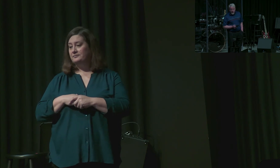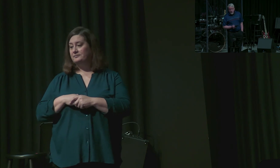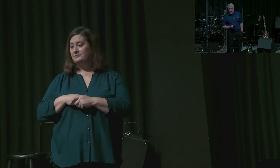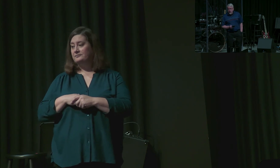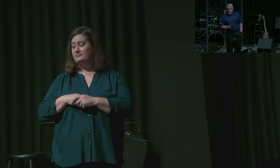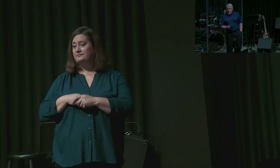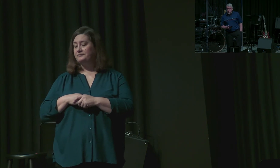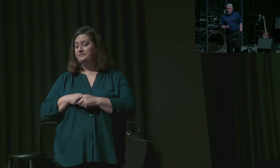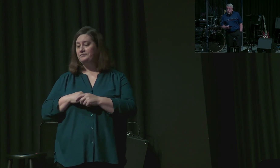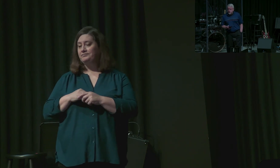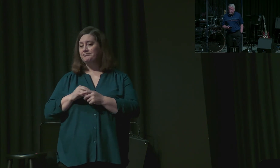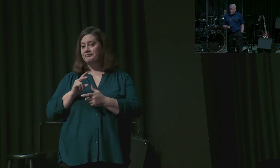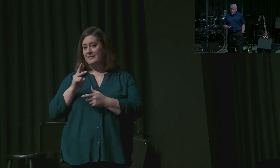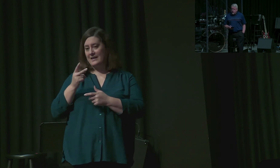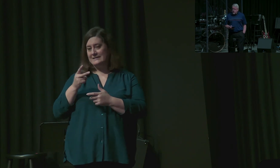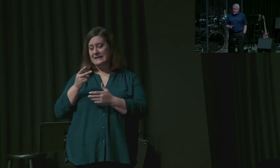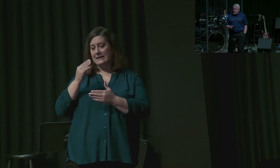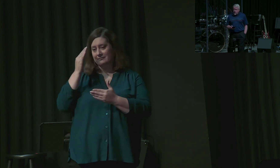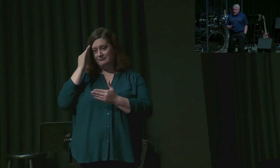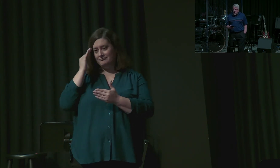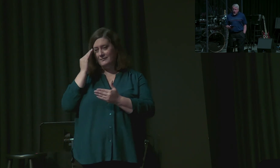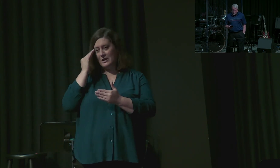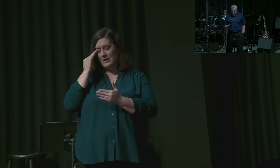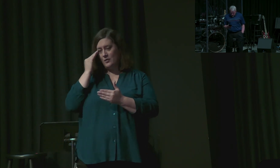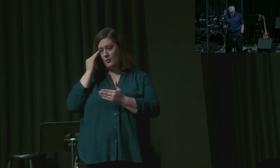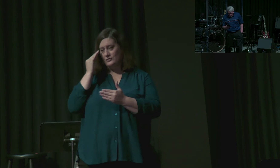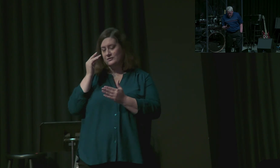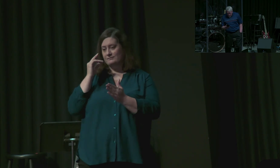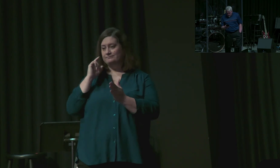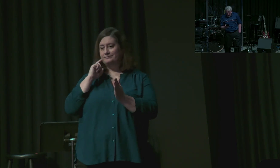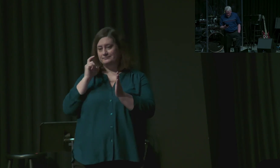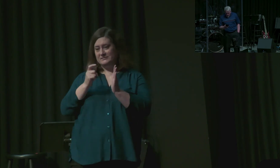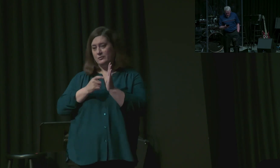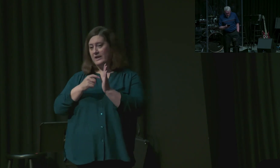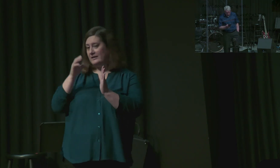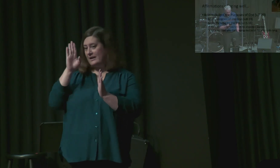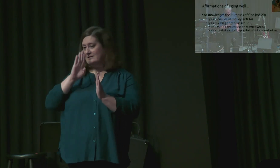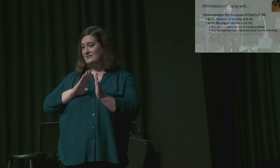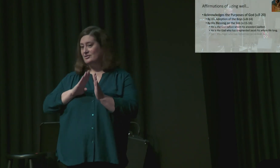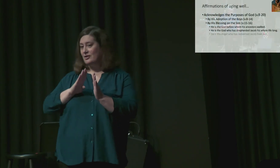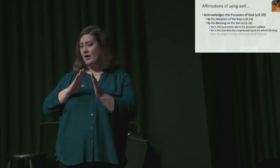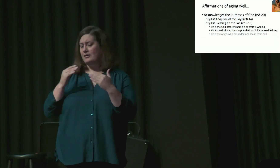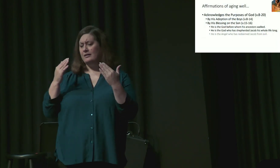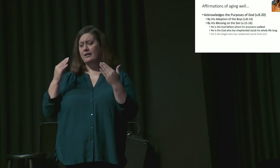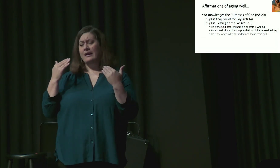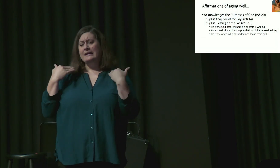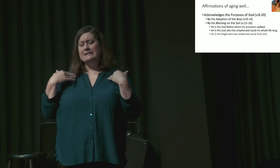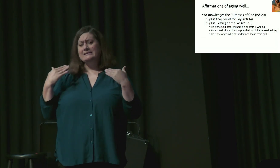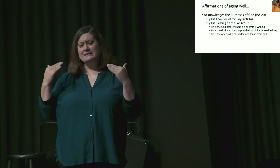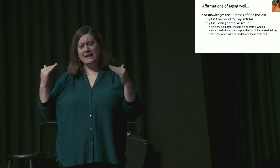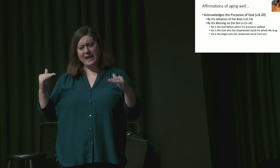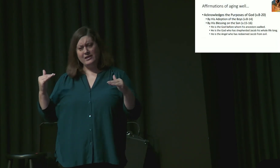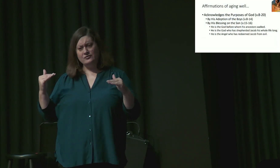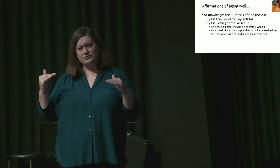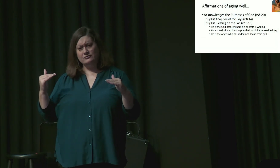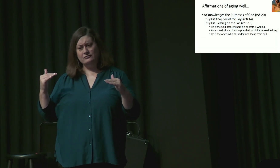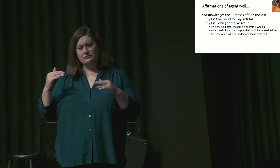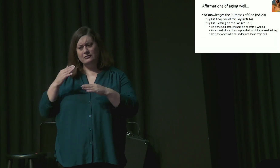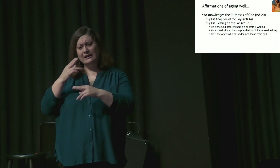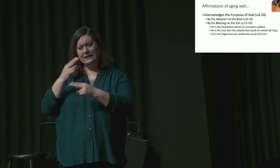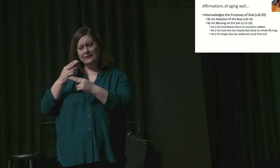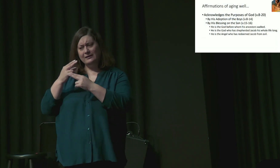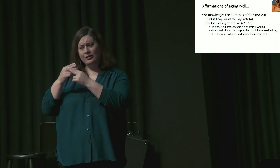And secondly, he acknowledges and highlights God as the angel who has redeemed Jacob from